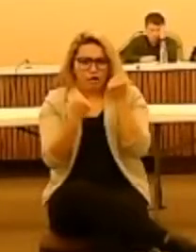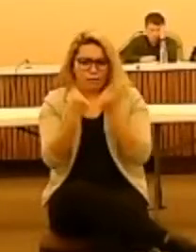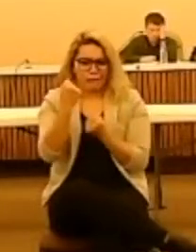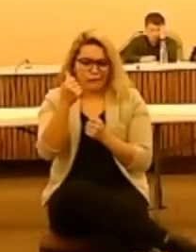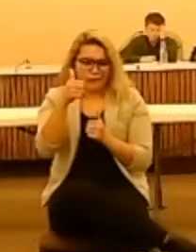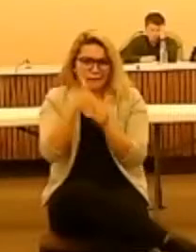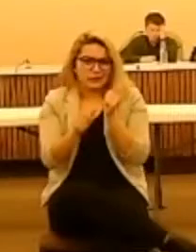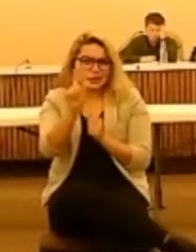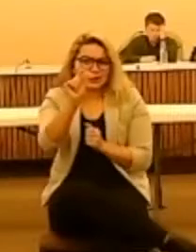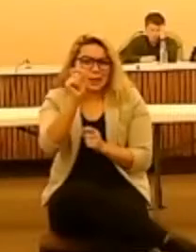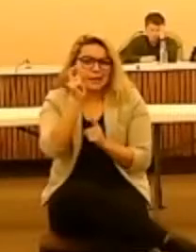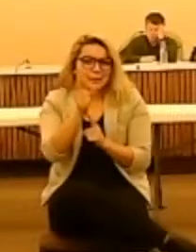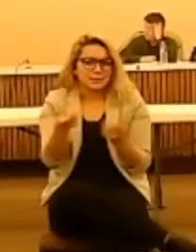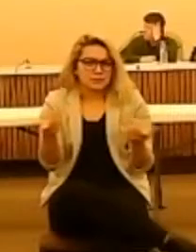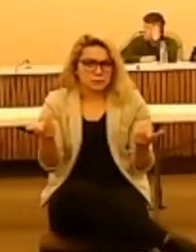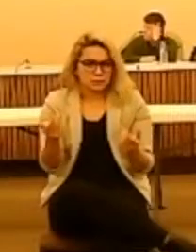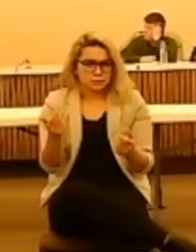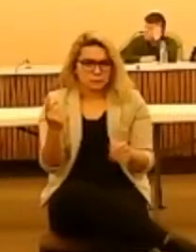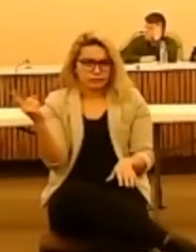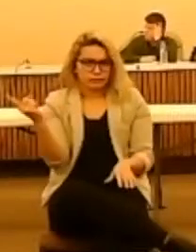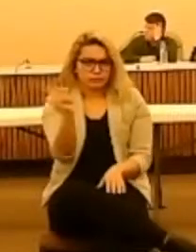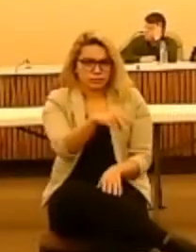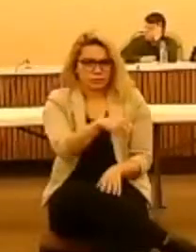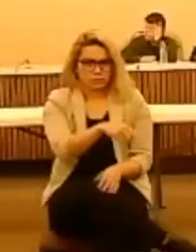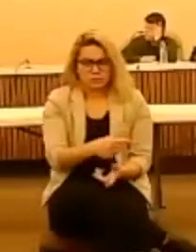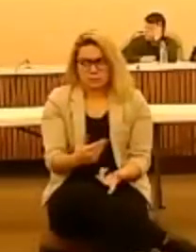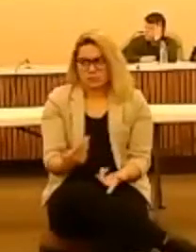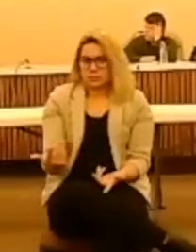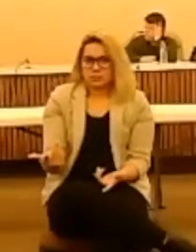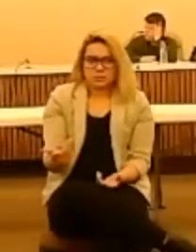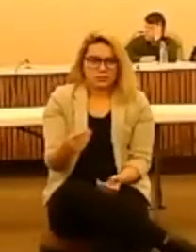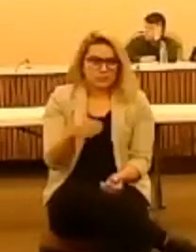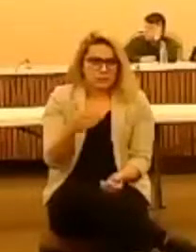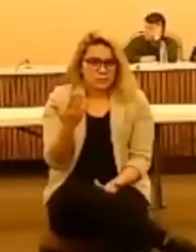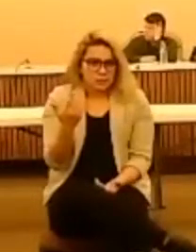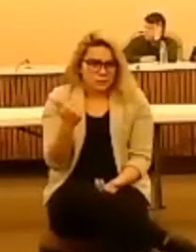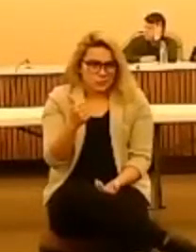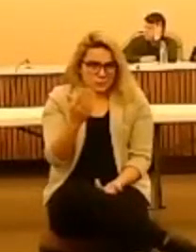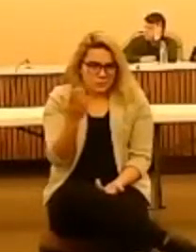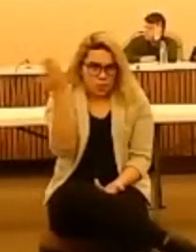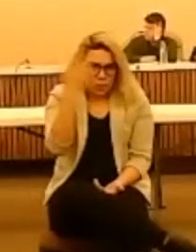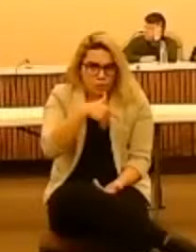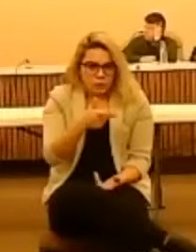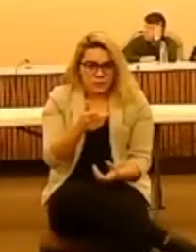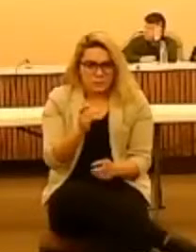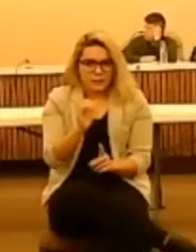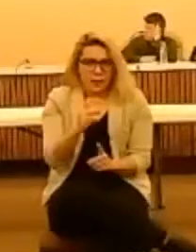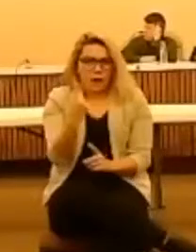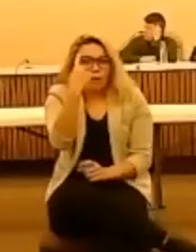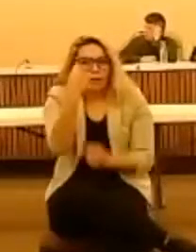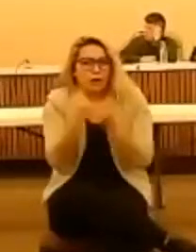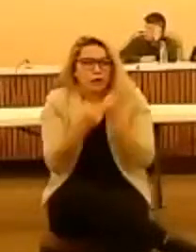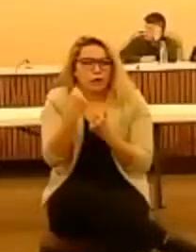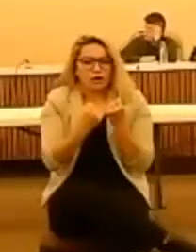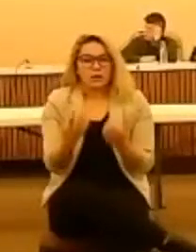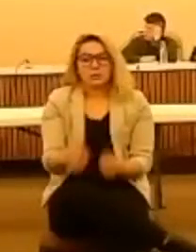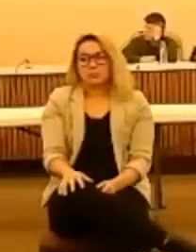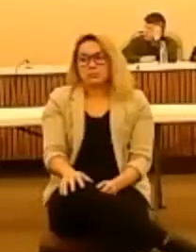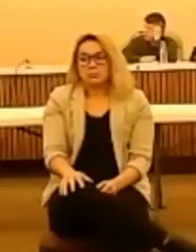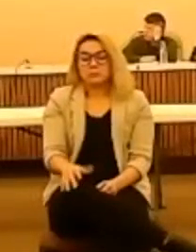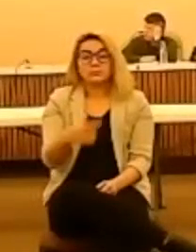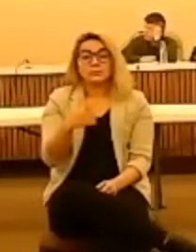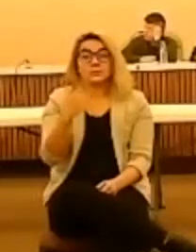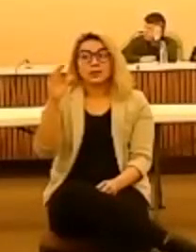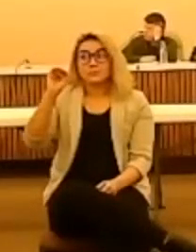have, you know, the fact of the matter is there's, you know, a bit of an issue there, and the amount of trips that are projected to be generated in a worst